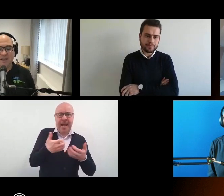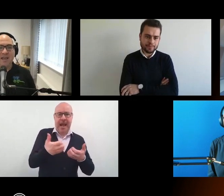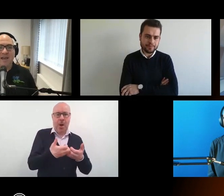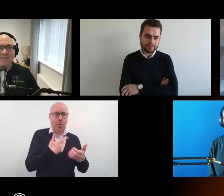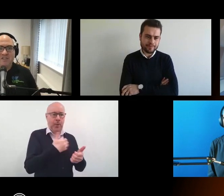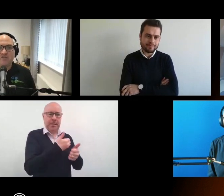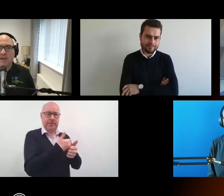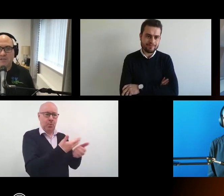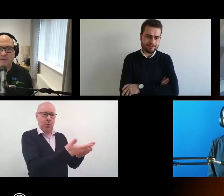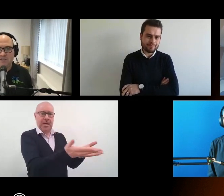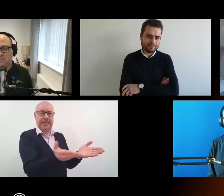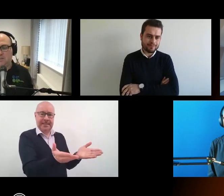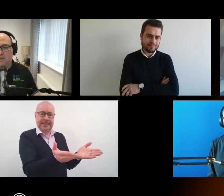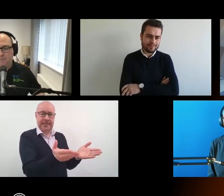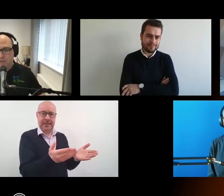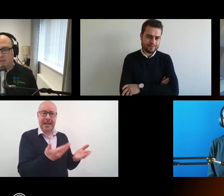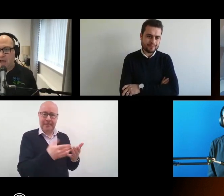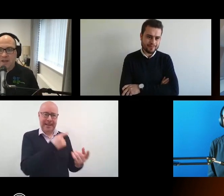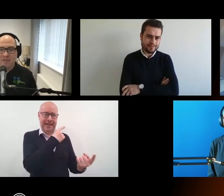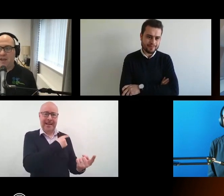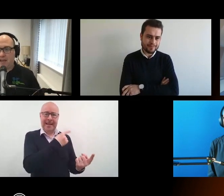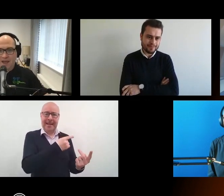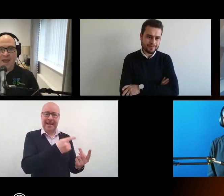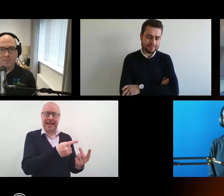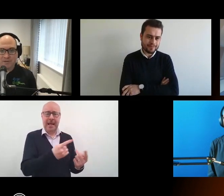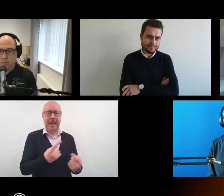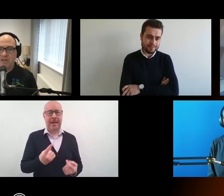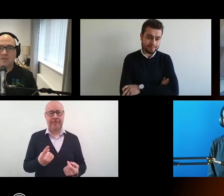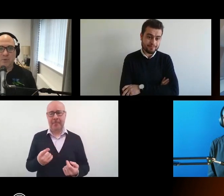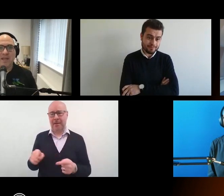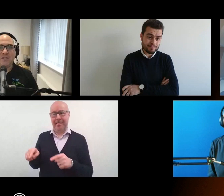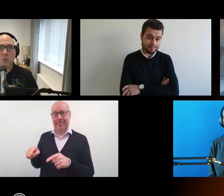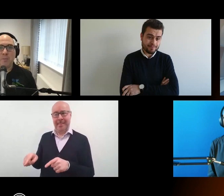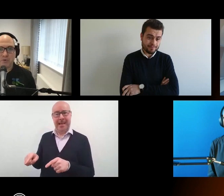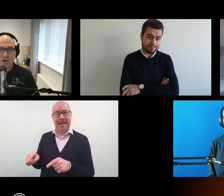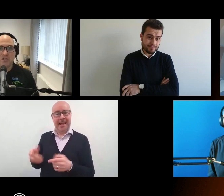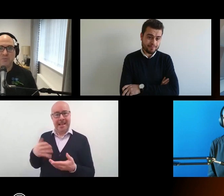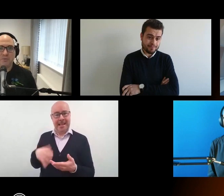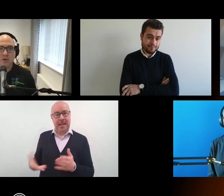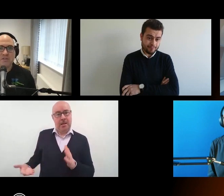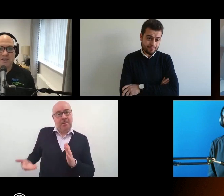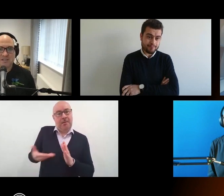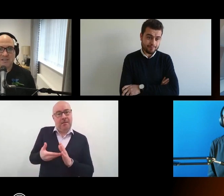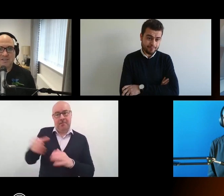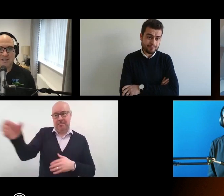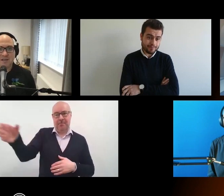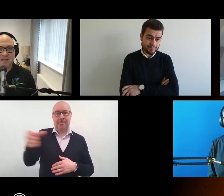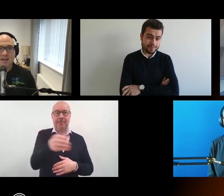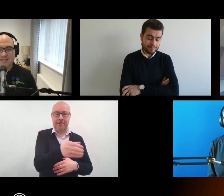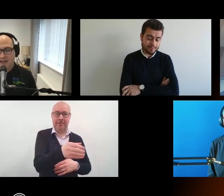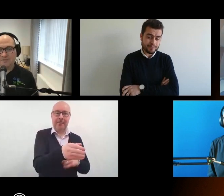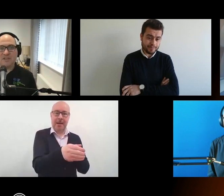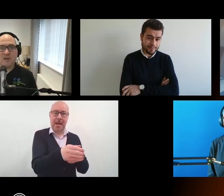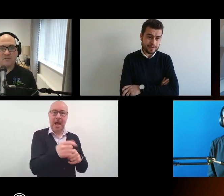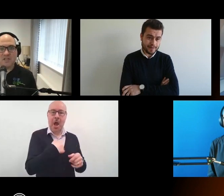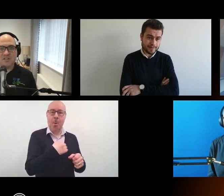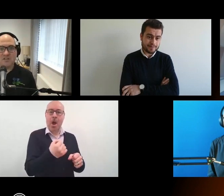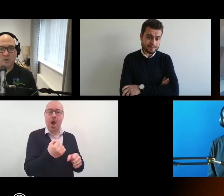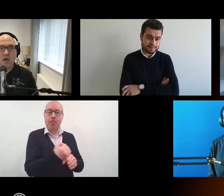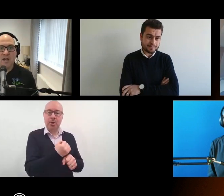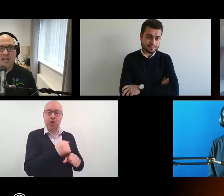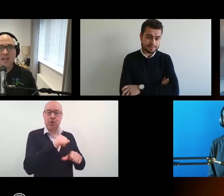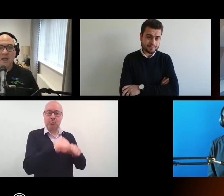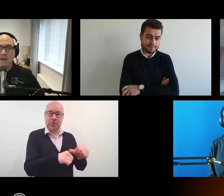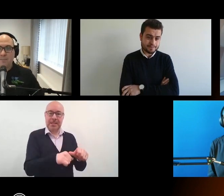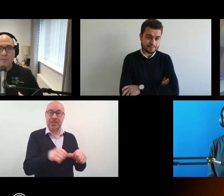event? And this strikes me as just another element that we need to bring into our production processes to have these